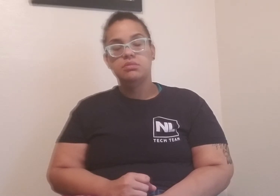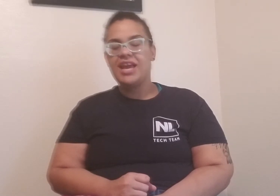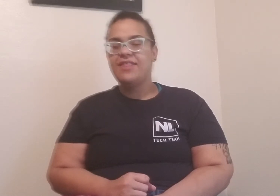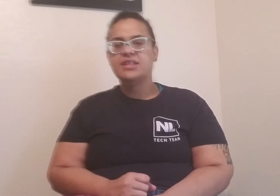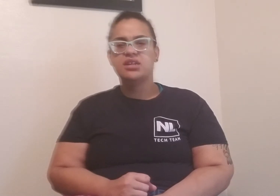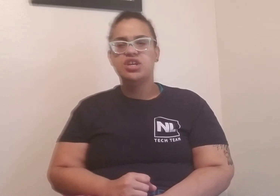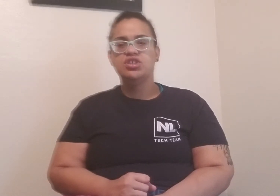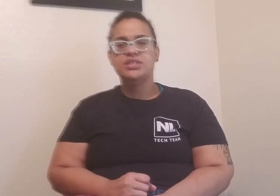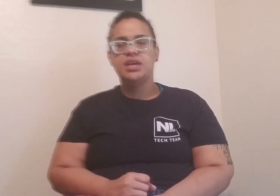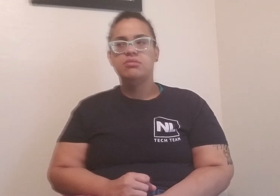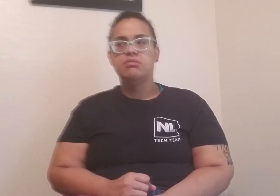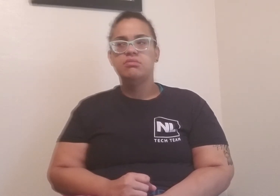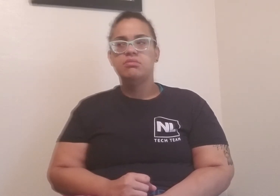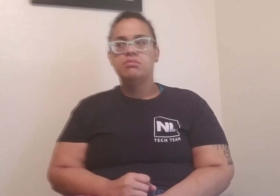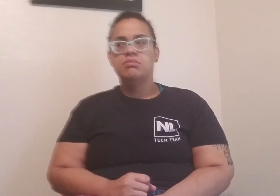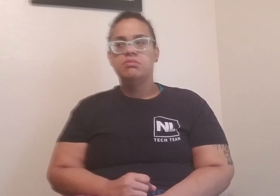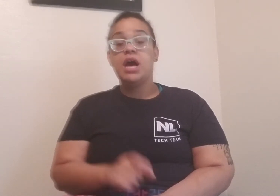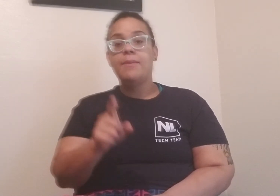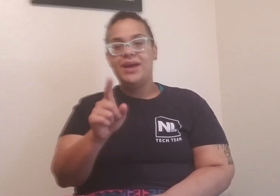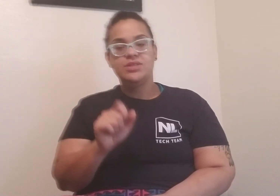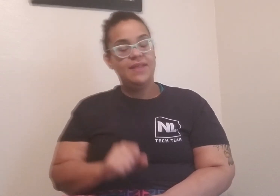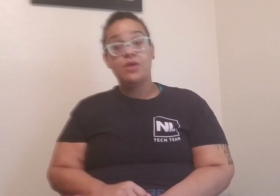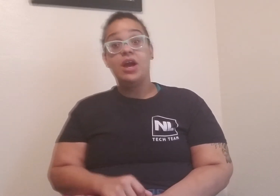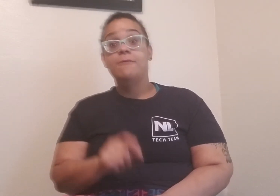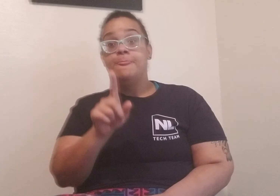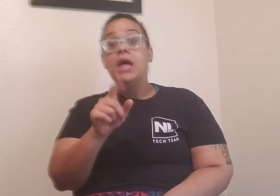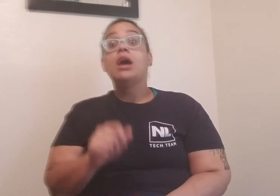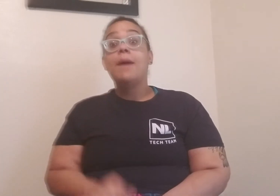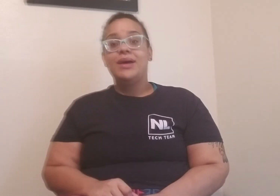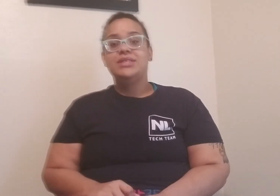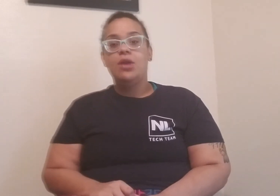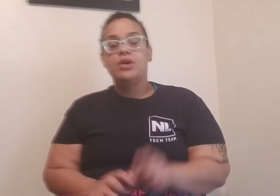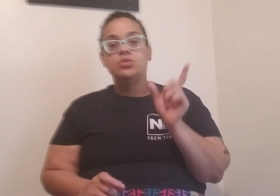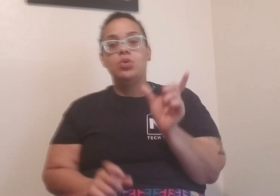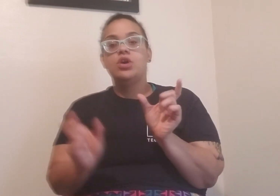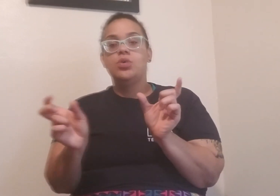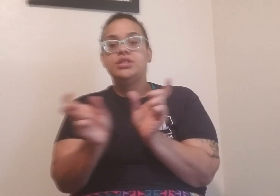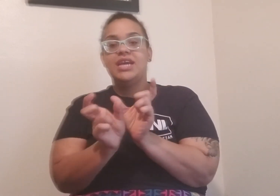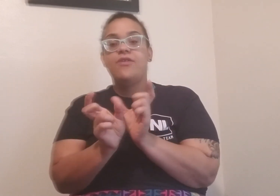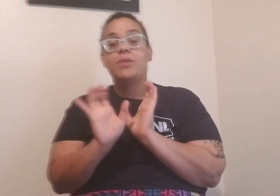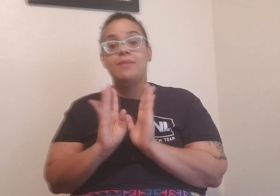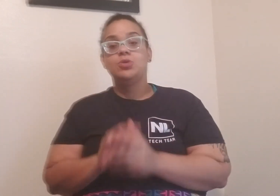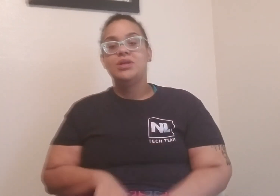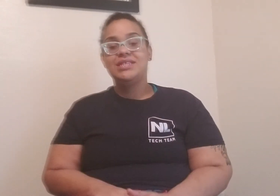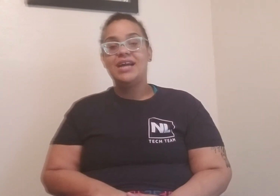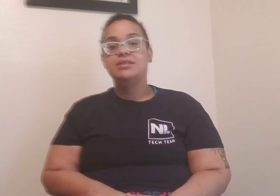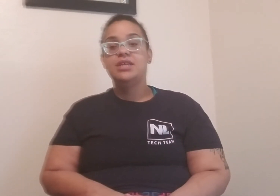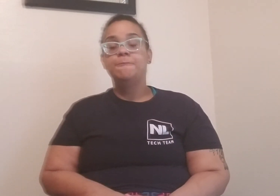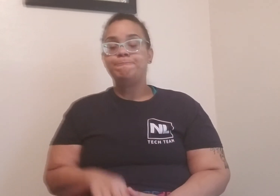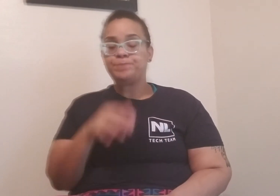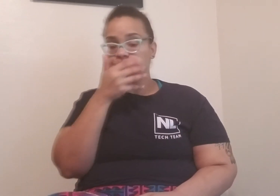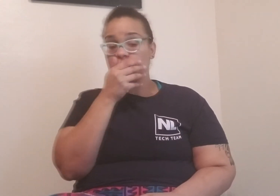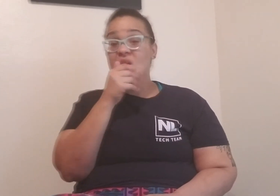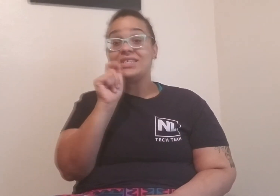Yeah, I think it's a conjunction sign. Compound sign, there we go. Compound sign, where it's word together becomes one sign. So